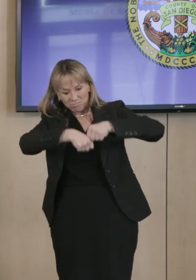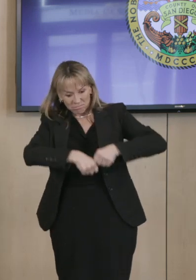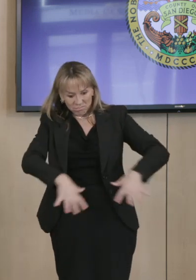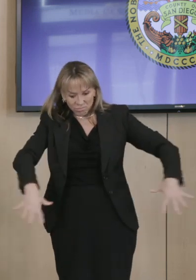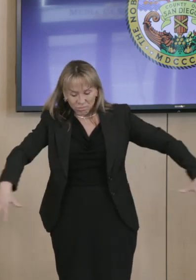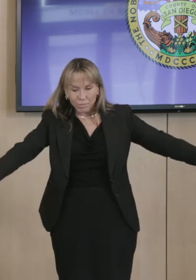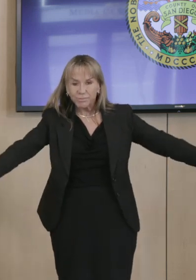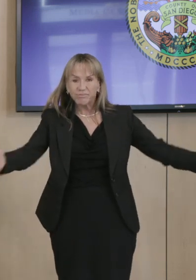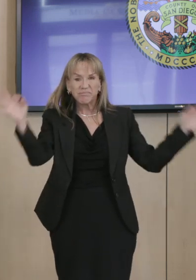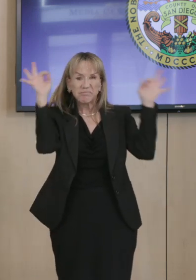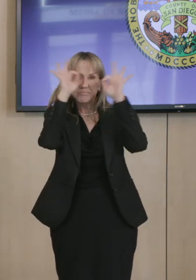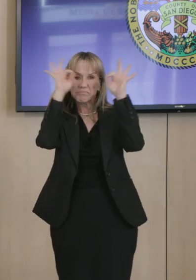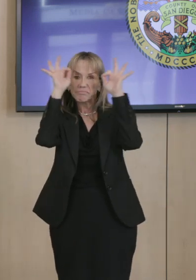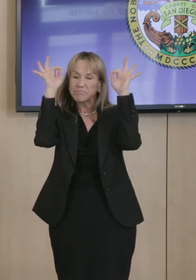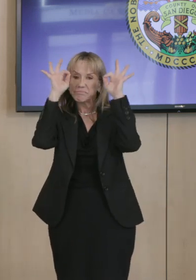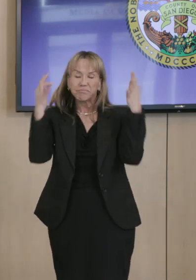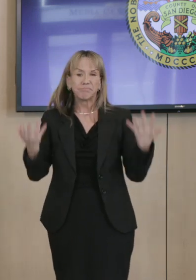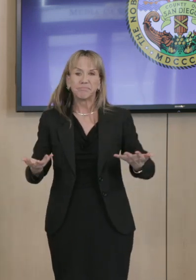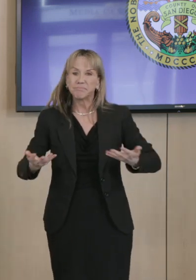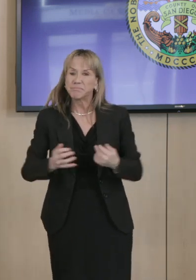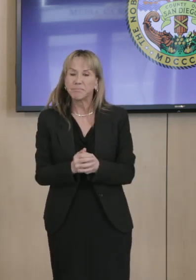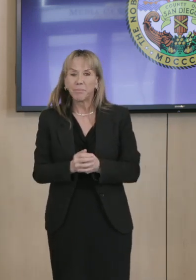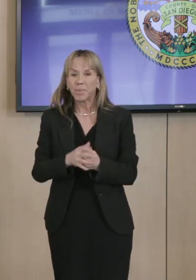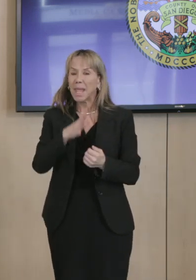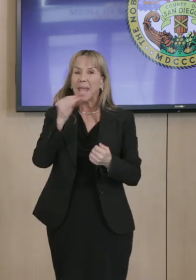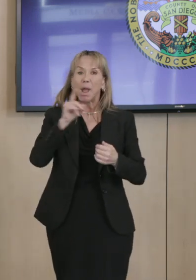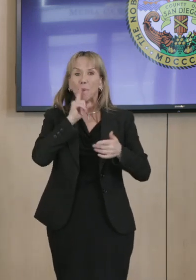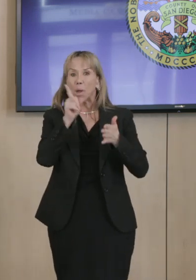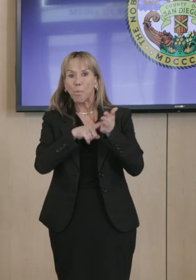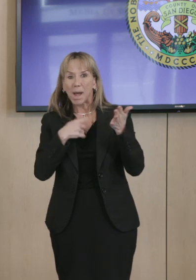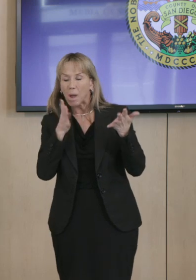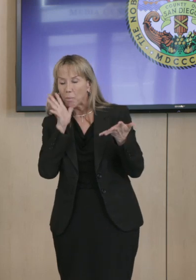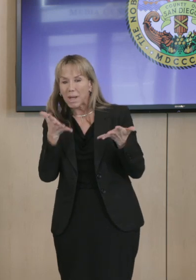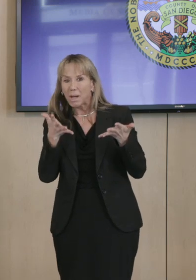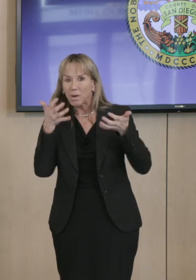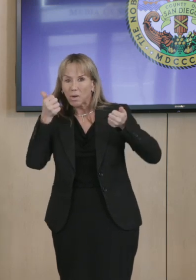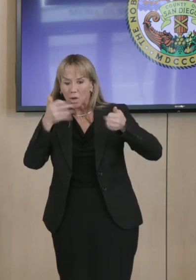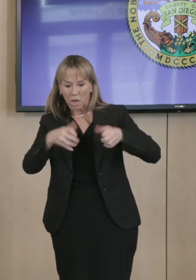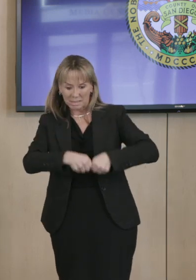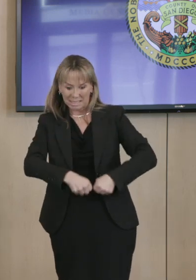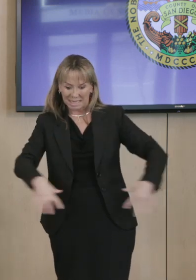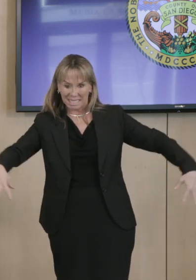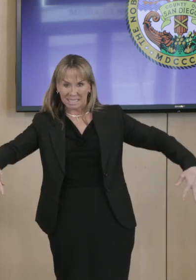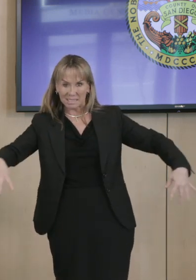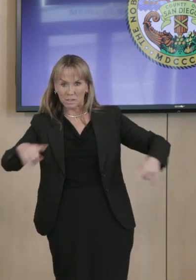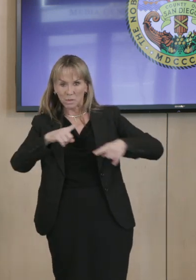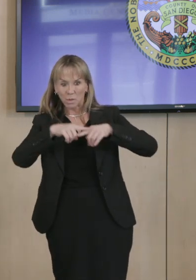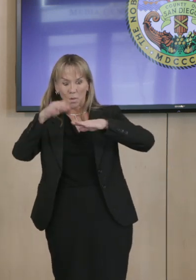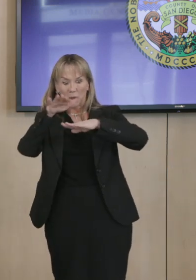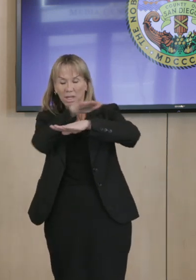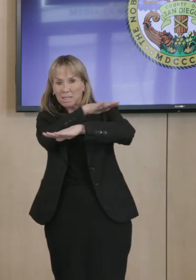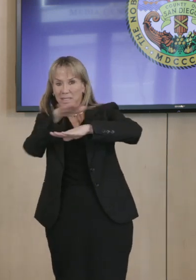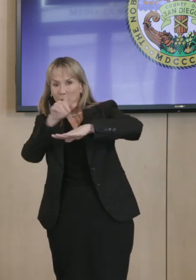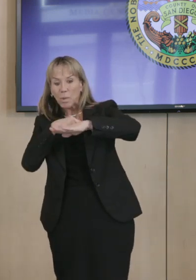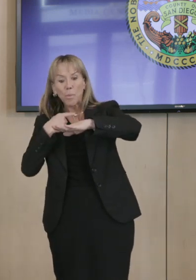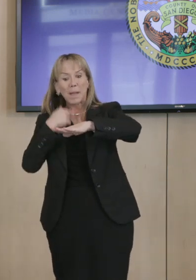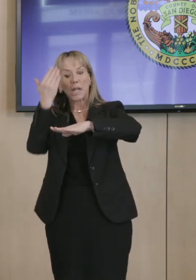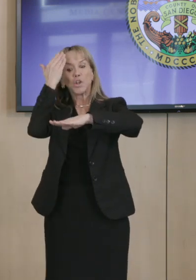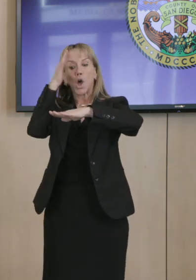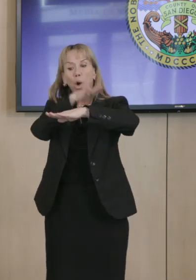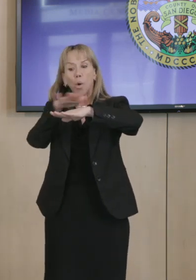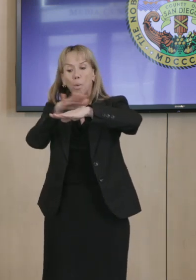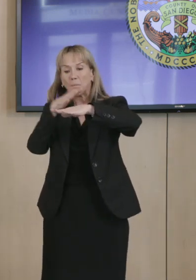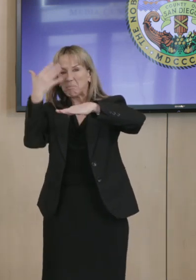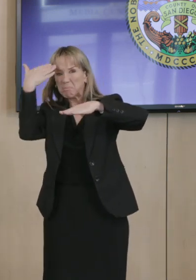is, and what constitutes the ice below the waterline compared to the ice that's above. So I think that it's a